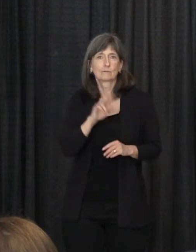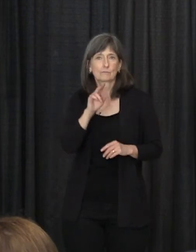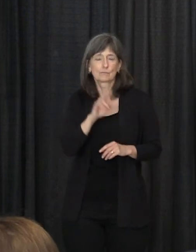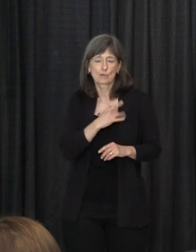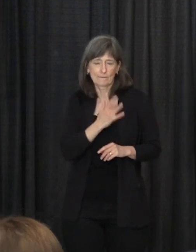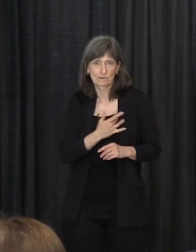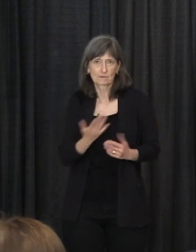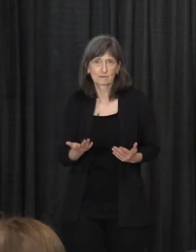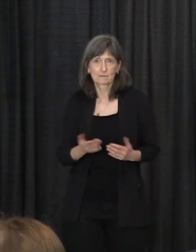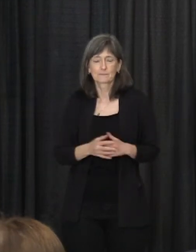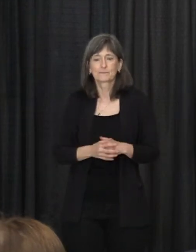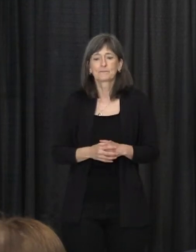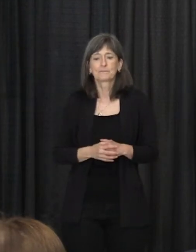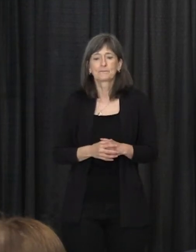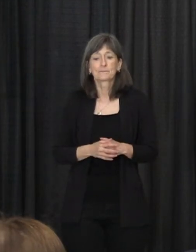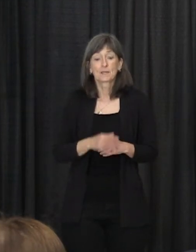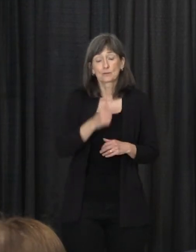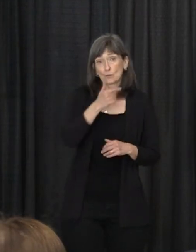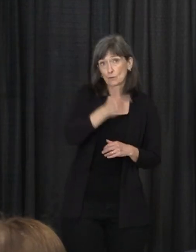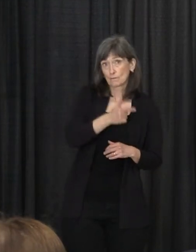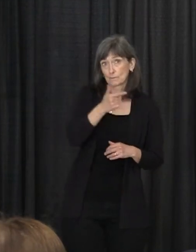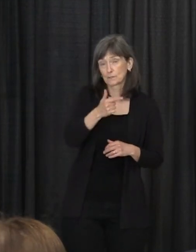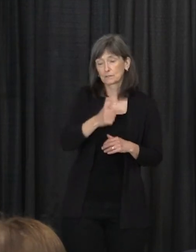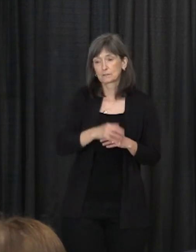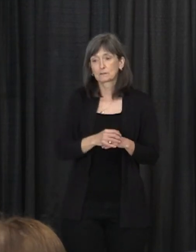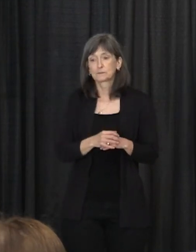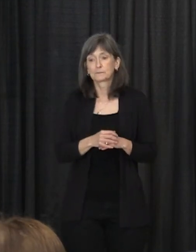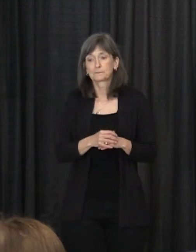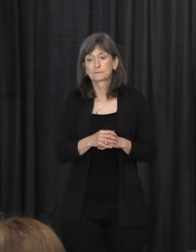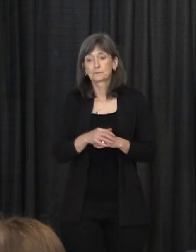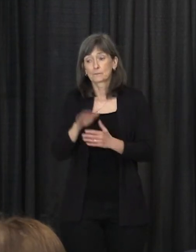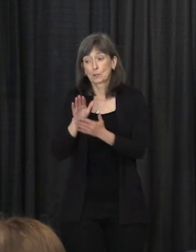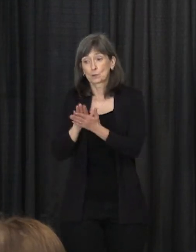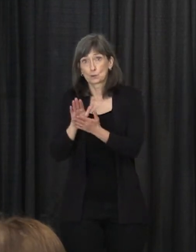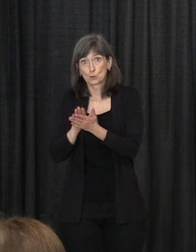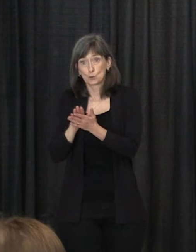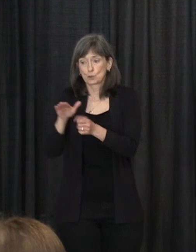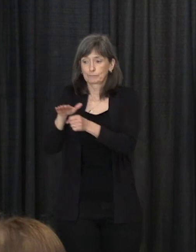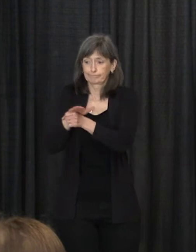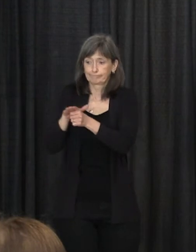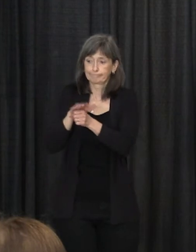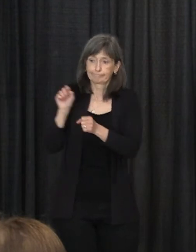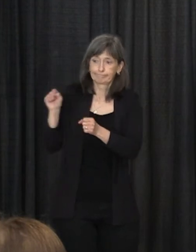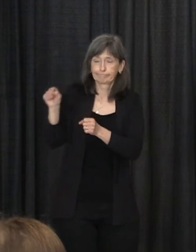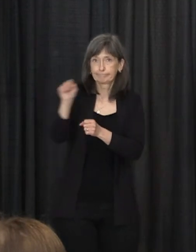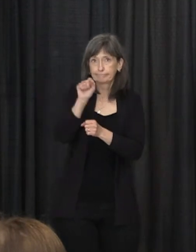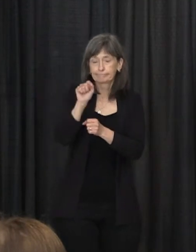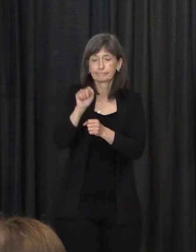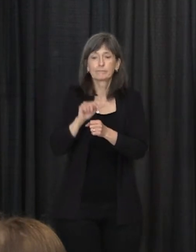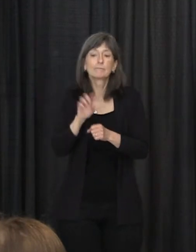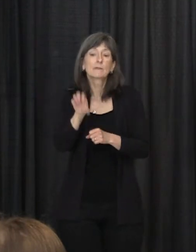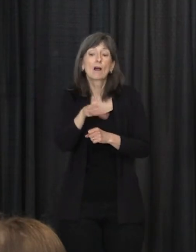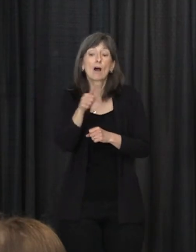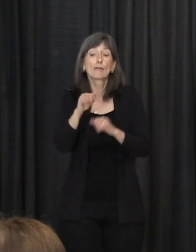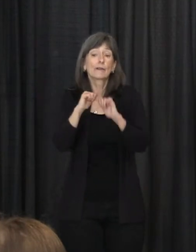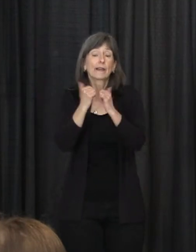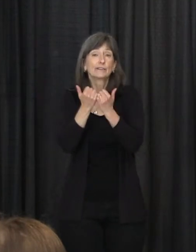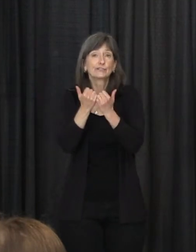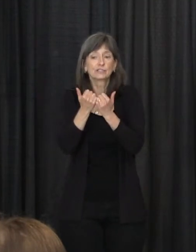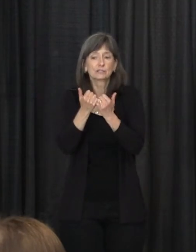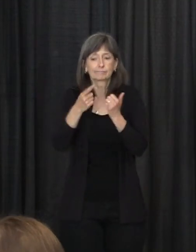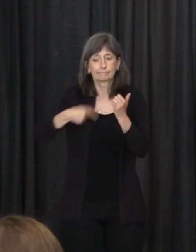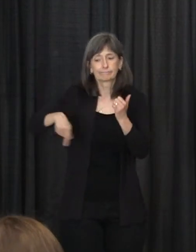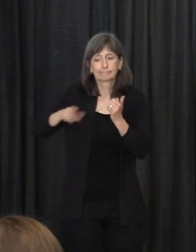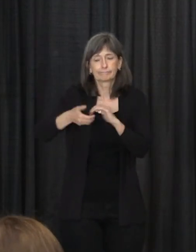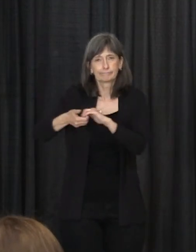Collectively, government, the school districts, and other partner agencies are